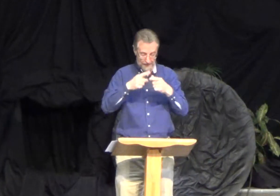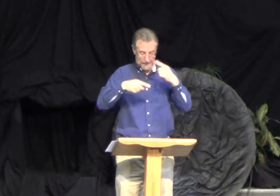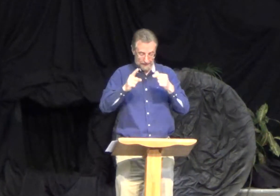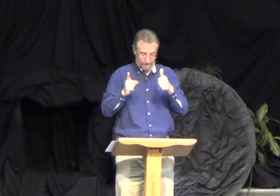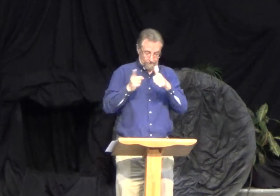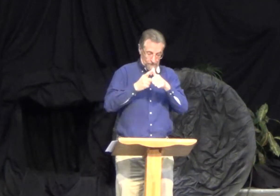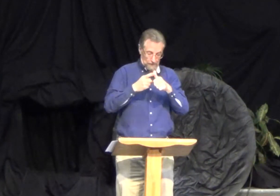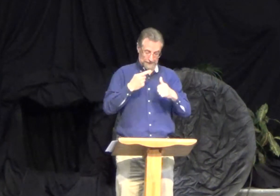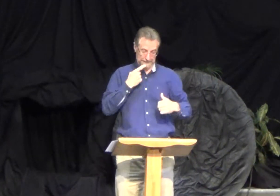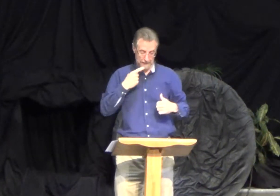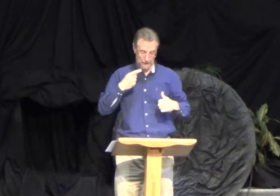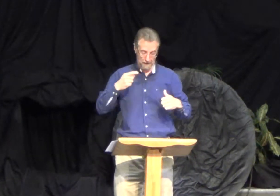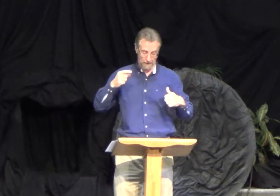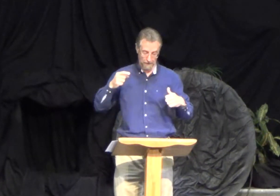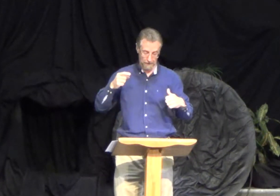He says, then came the first who said,